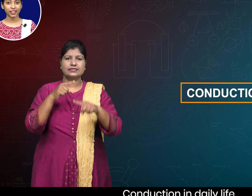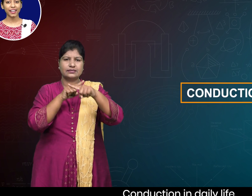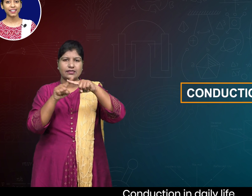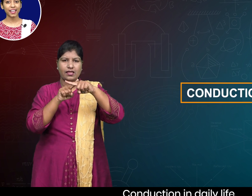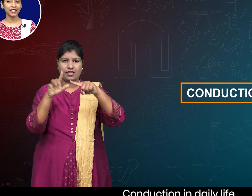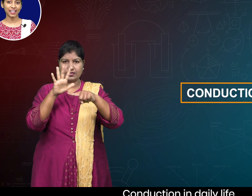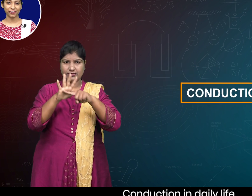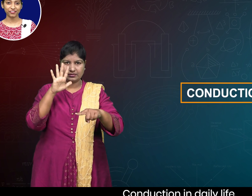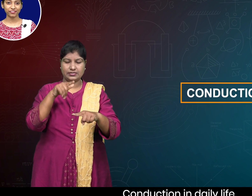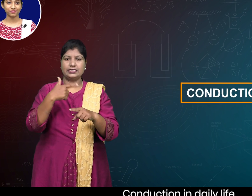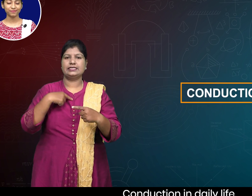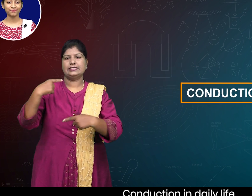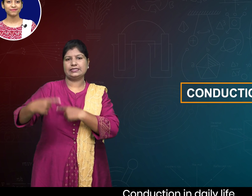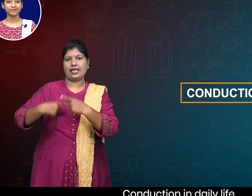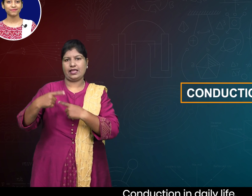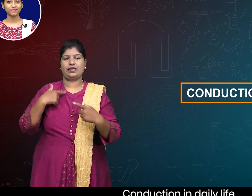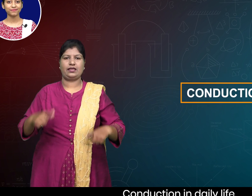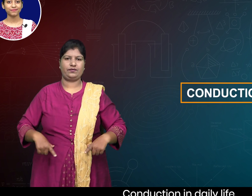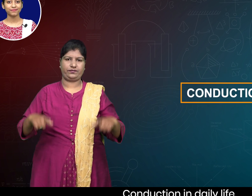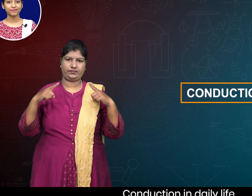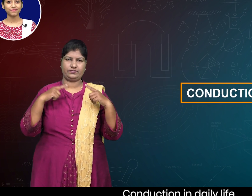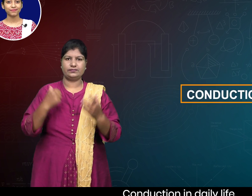Conduction in daily life.